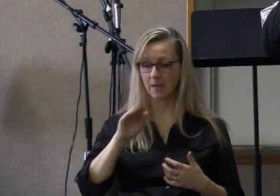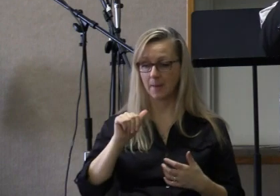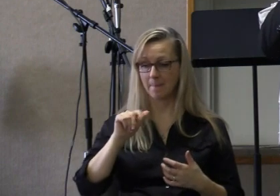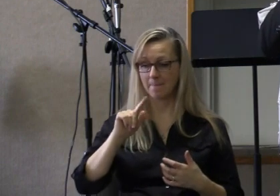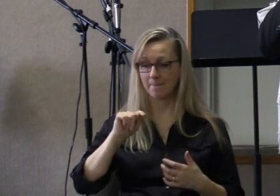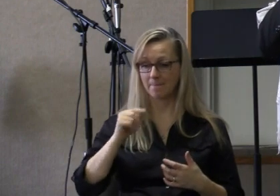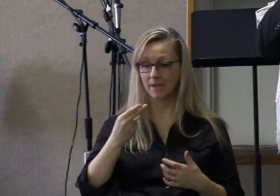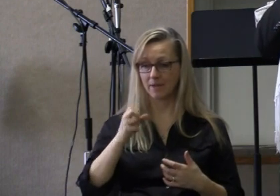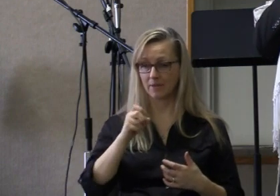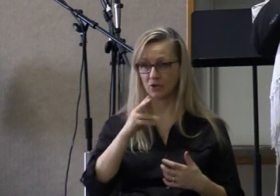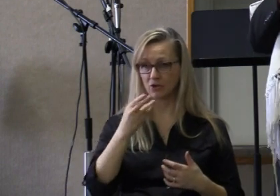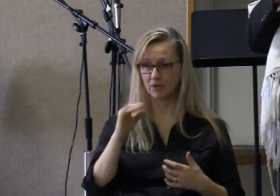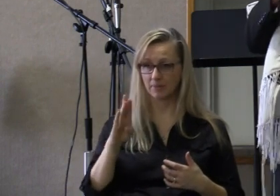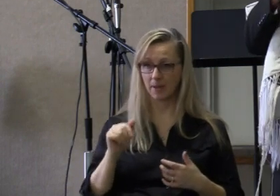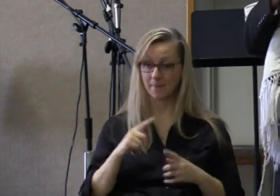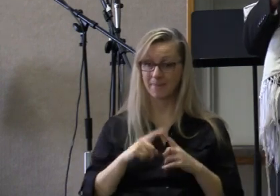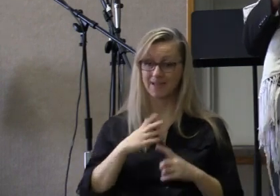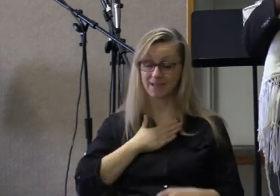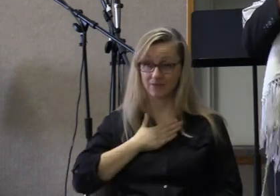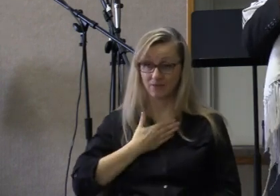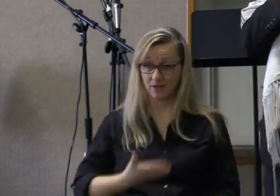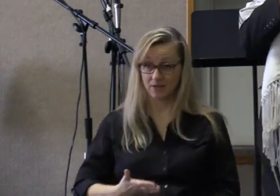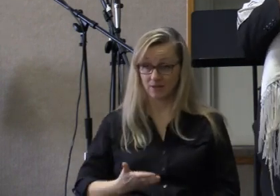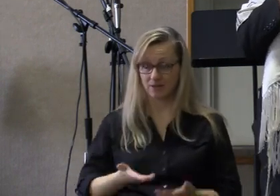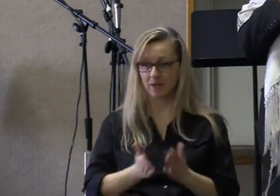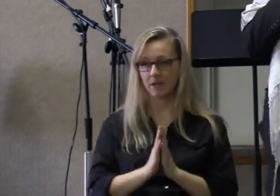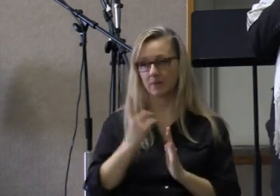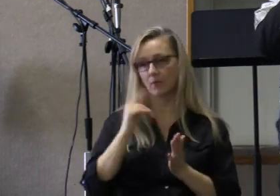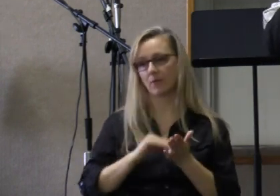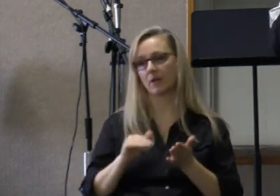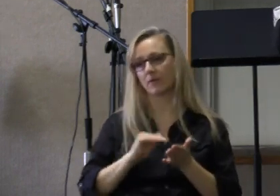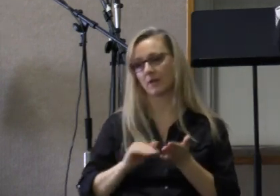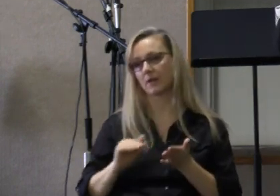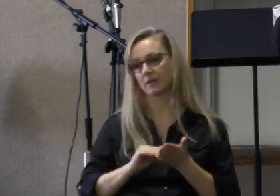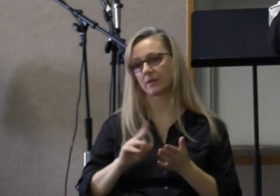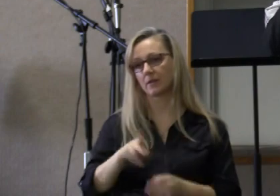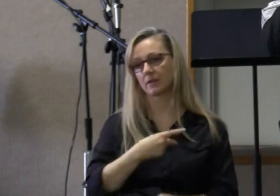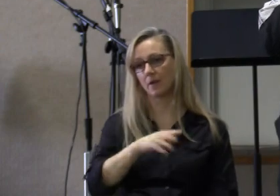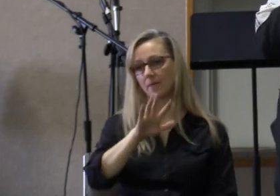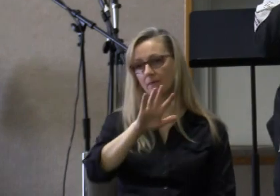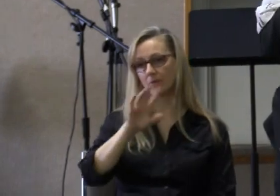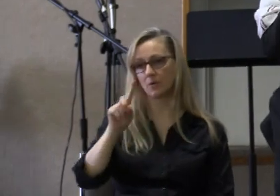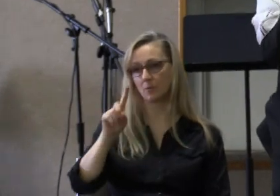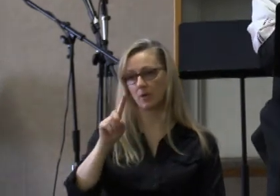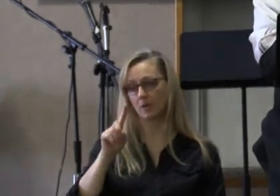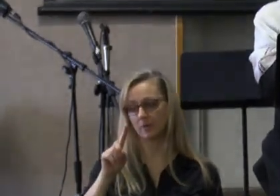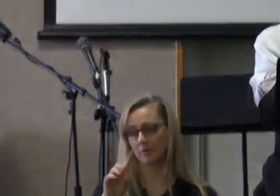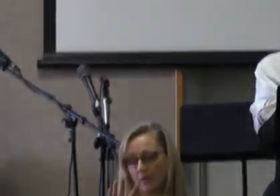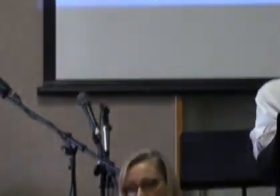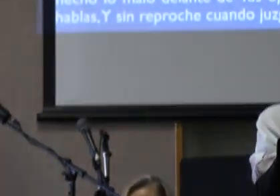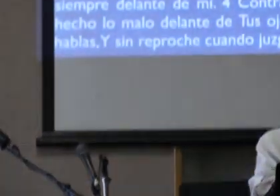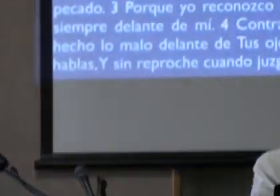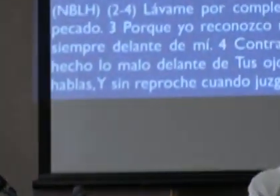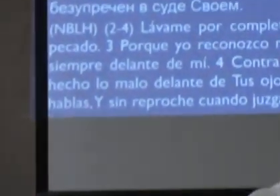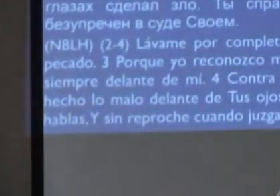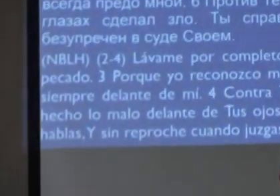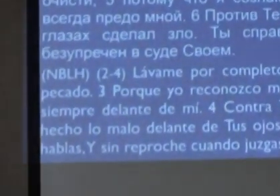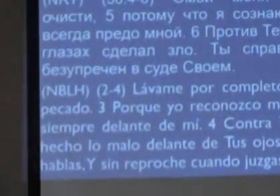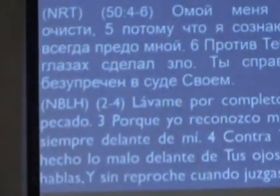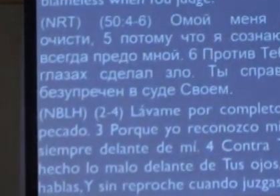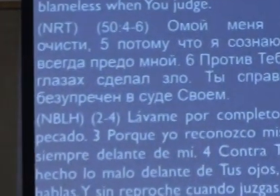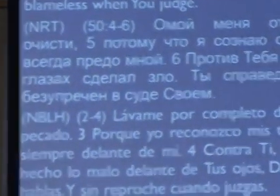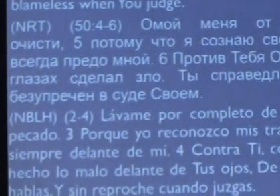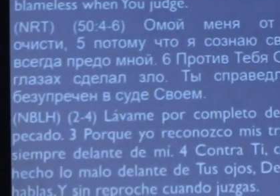no excuses, asking for forgiveness. Psalm 51, verses 4 through 6, 2 to 4 in